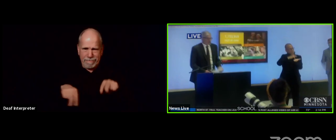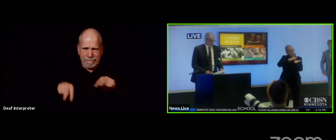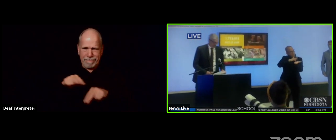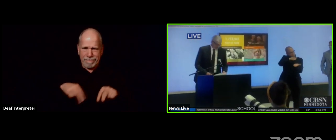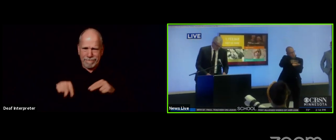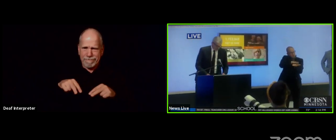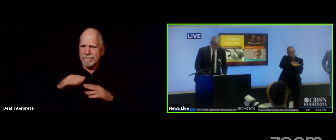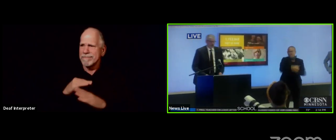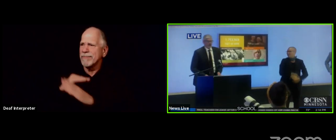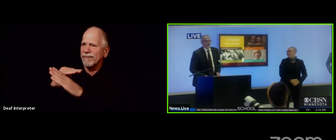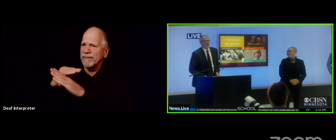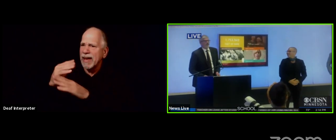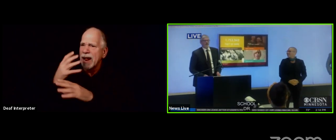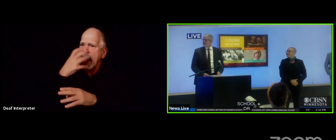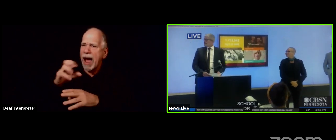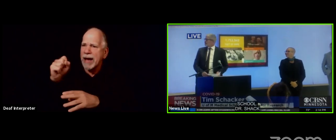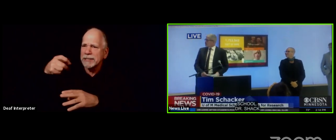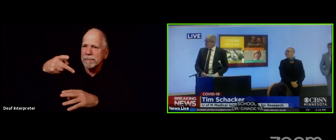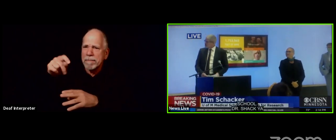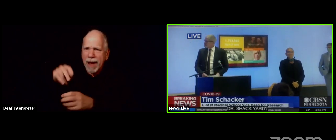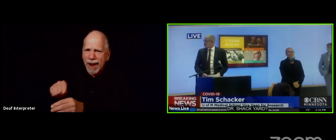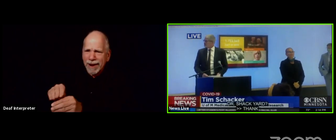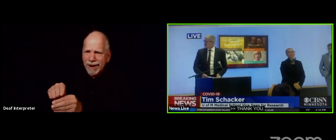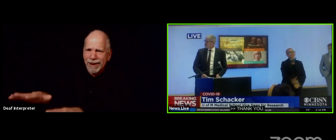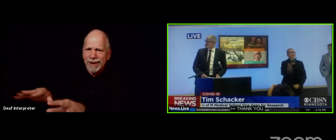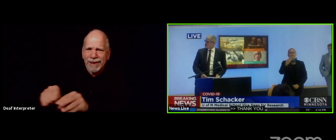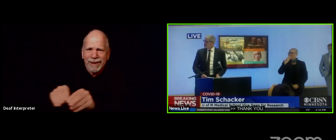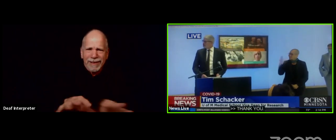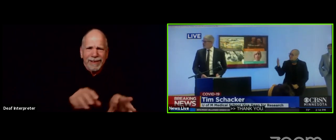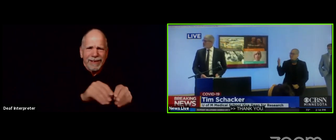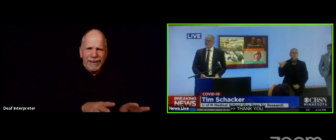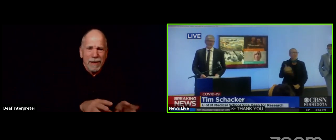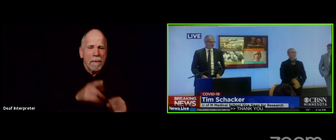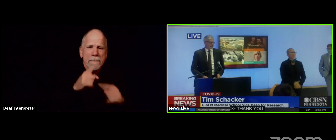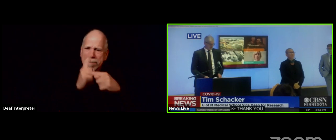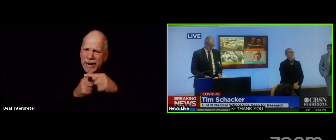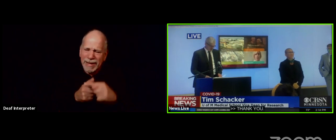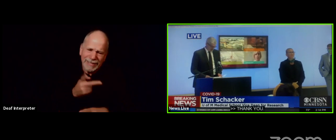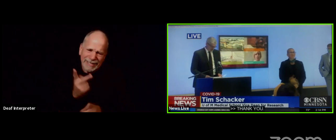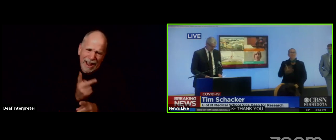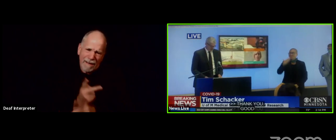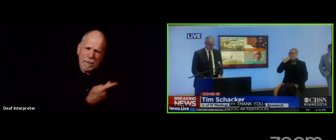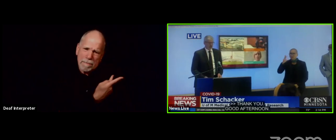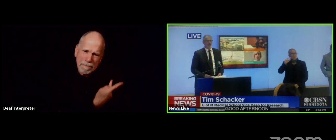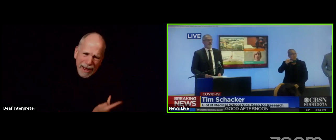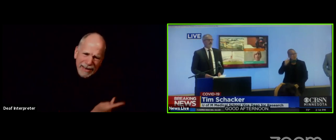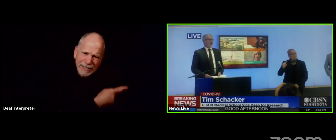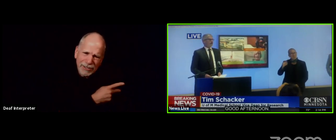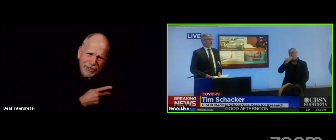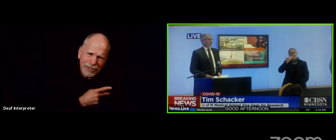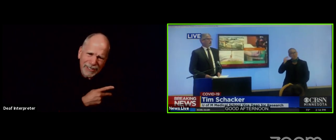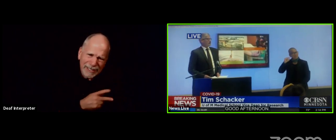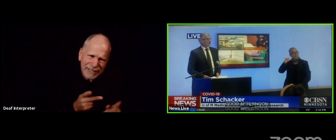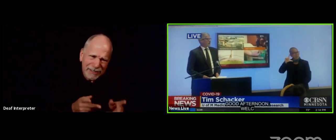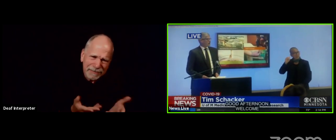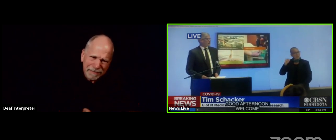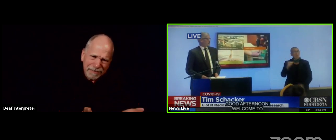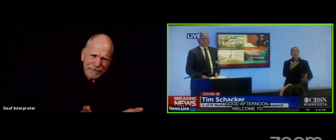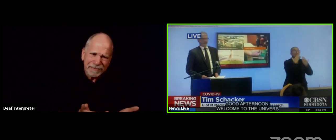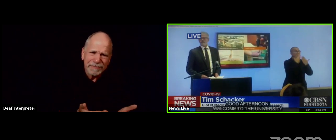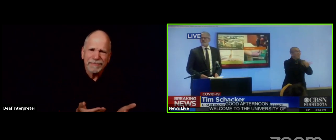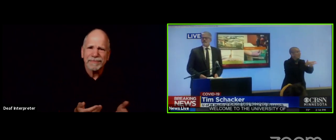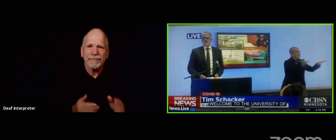Thank you. Good afternoon. Governor Walz, Commissioner Malcolm, welcome to the University of Minnesota. You're standing in the